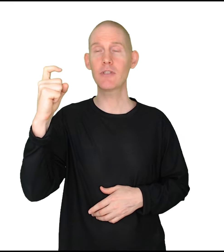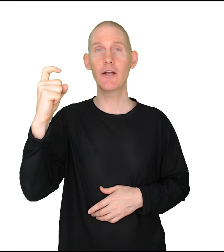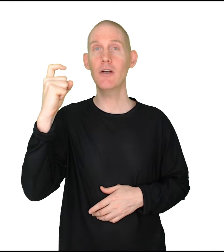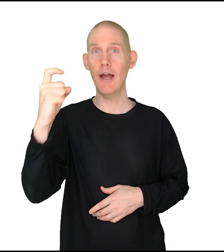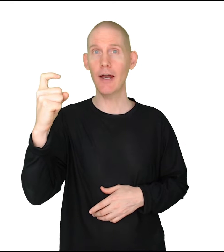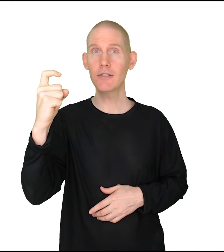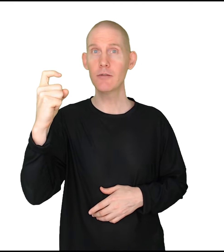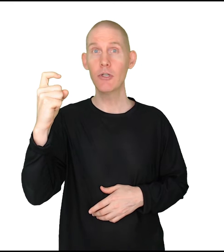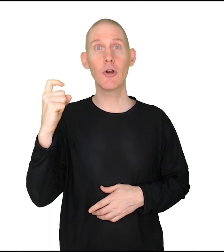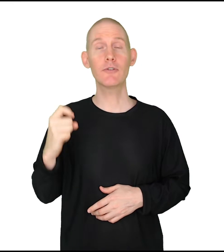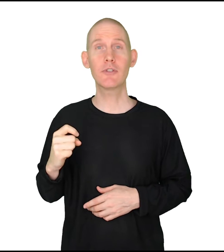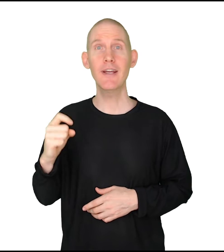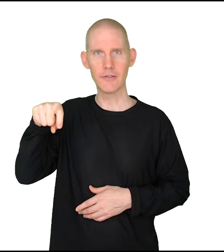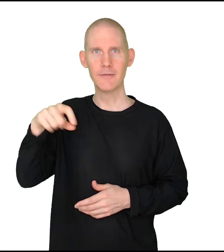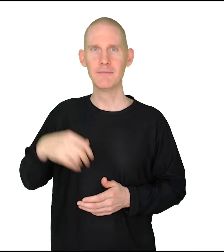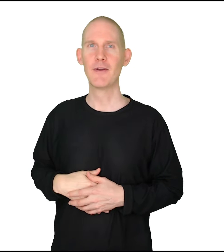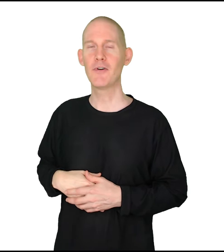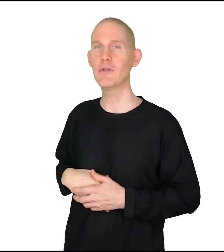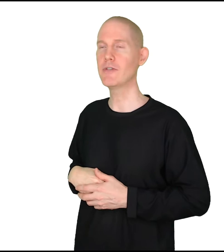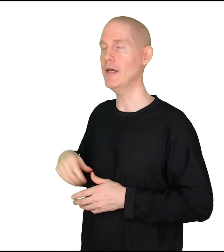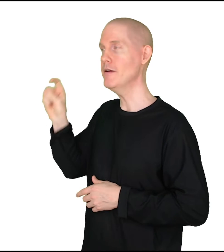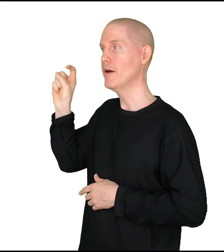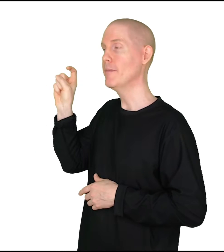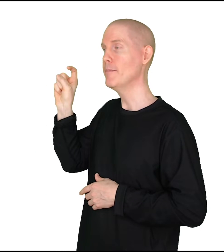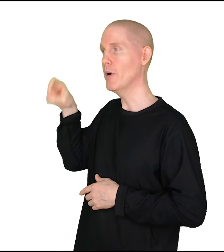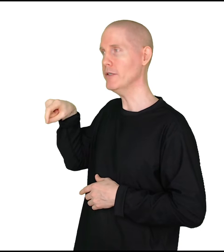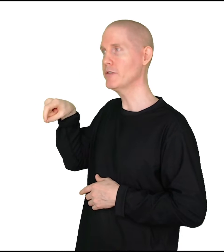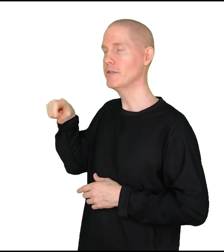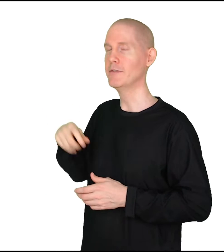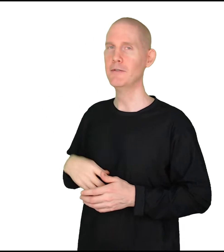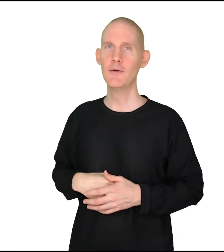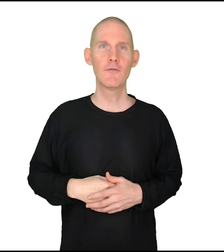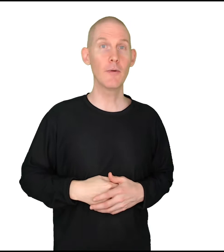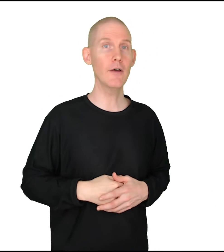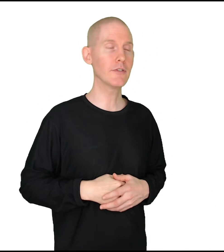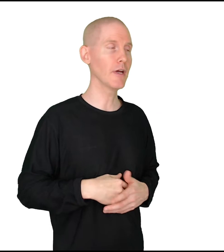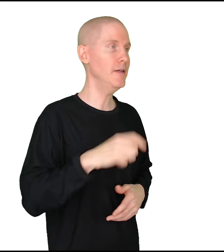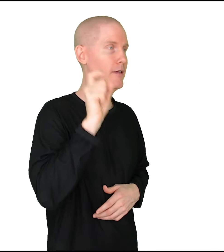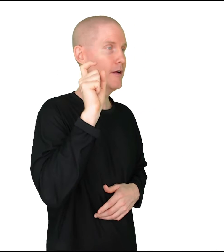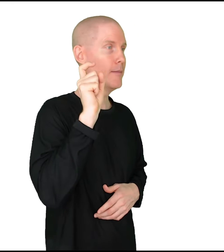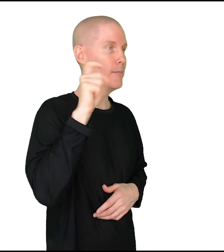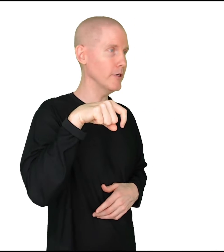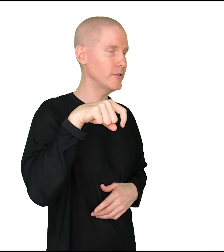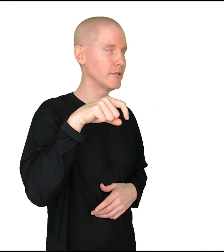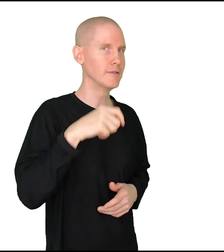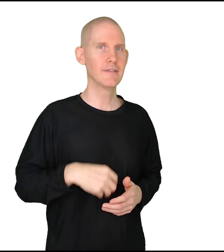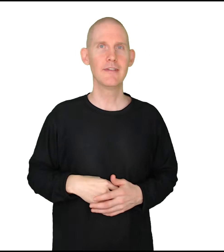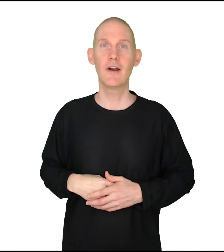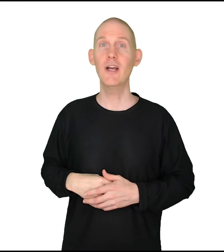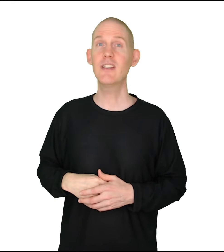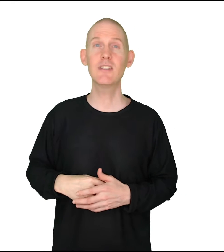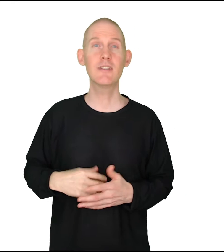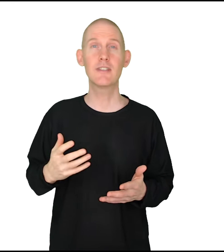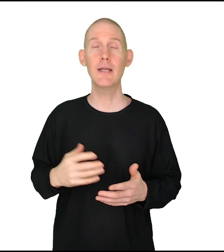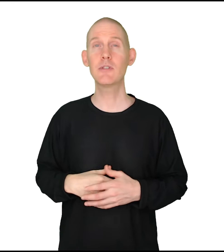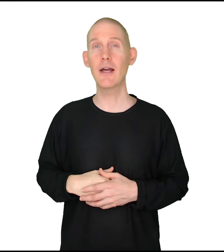letter X. You could also say the captain hook, all right? Index finger, bend it down. That is your hook. The thumb's just in front